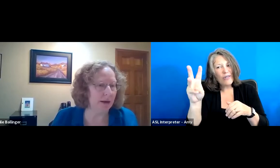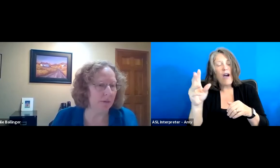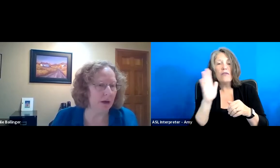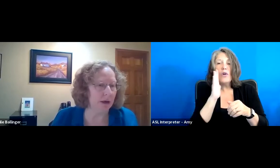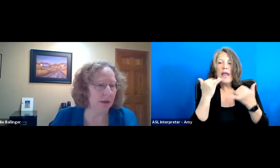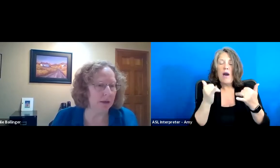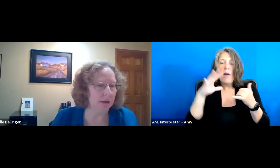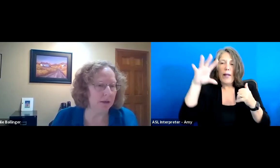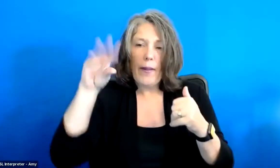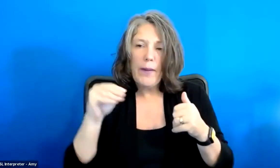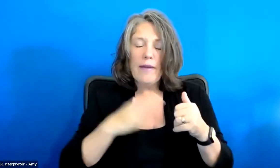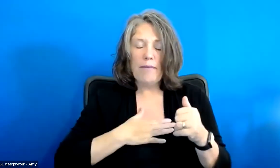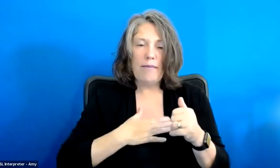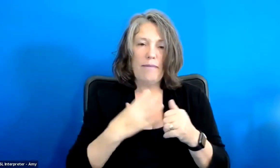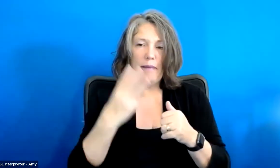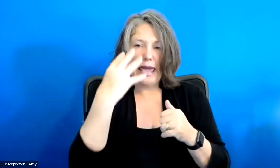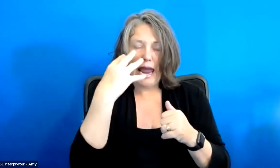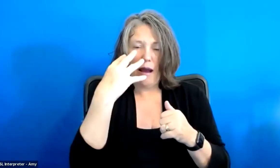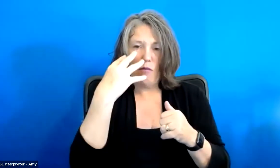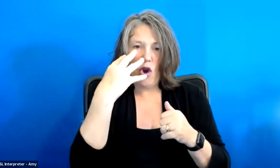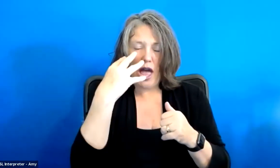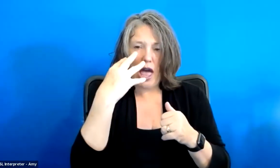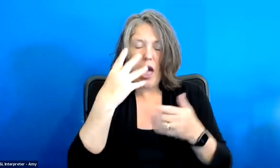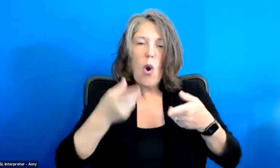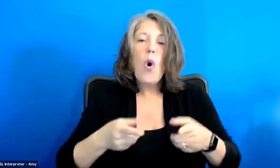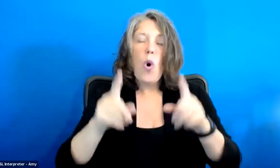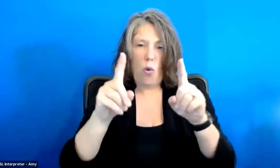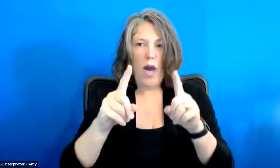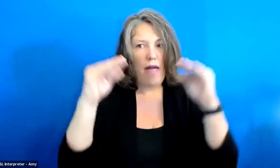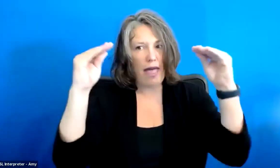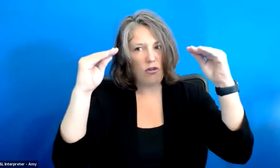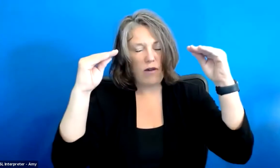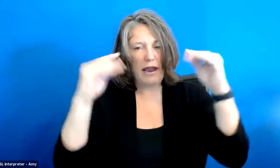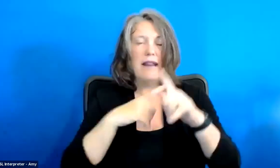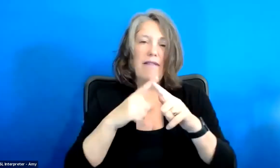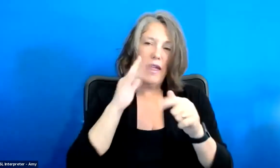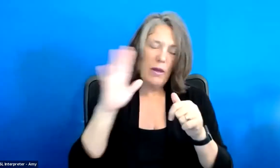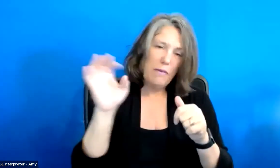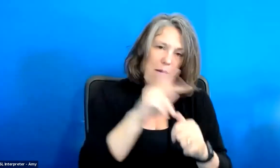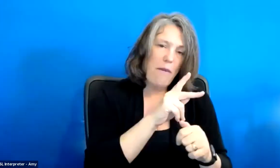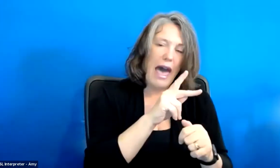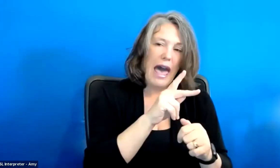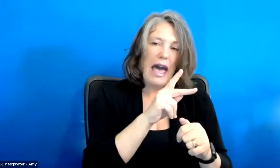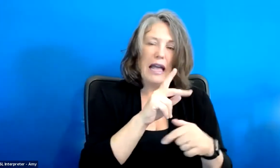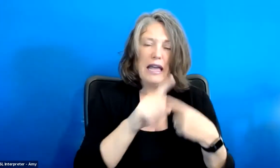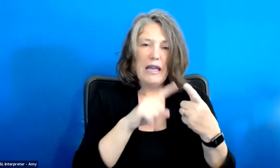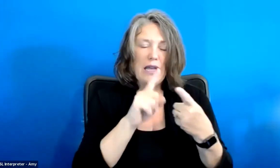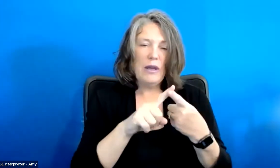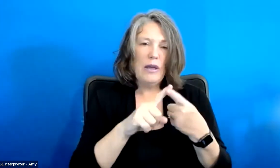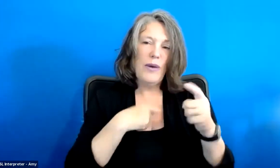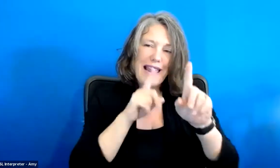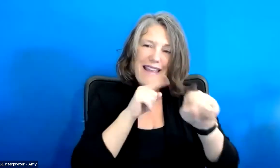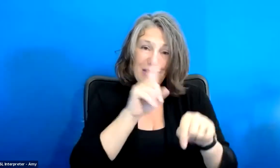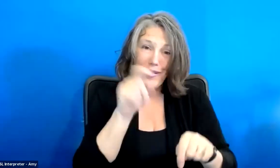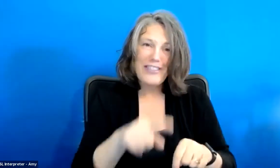off camera while I train, and I'll come back on when I answer